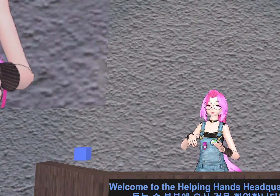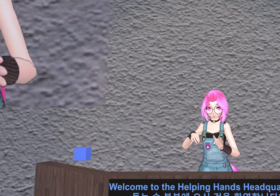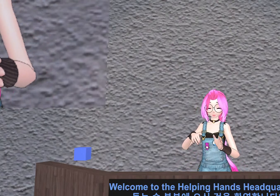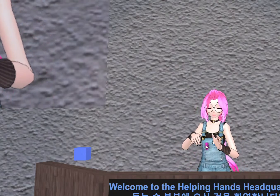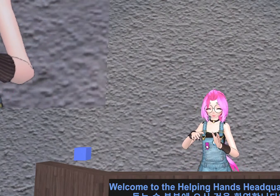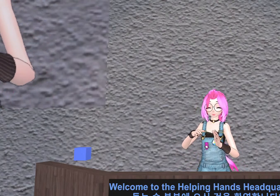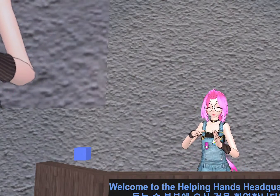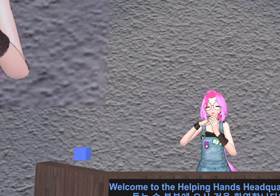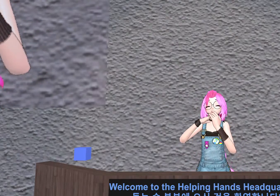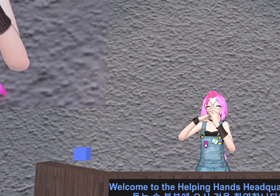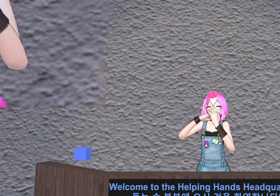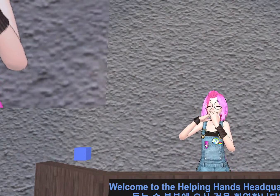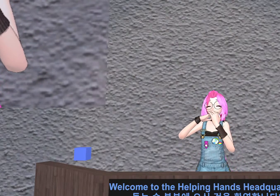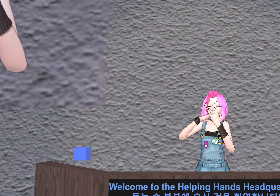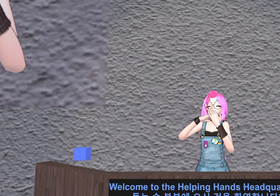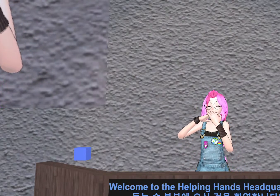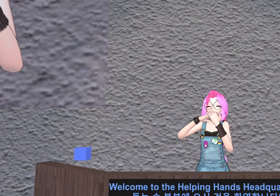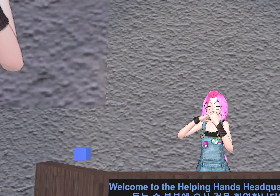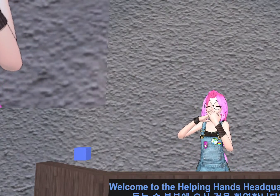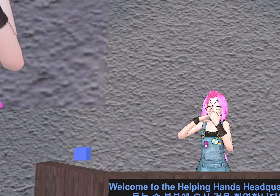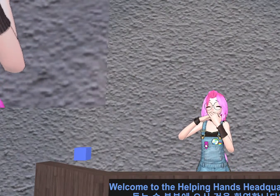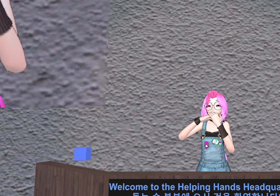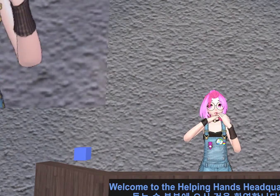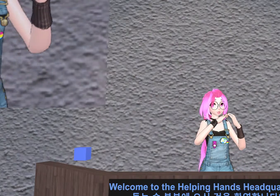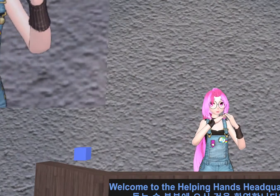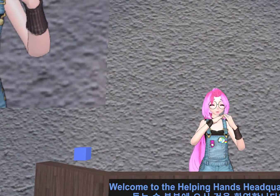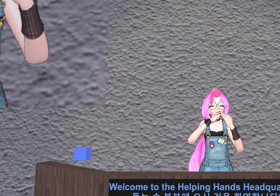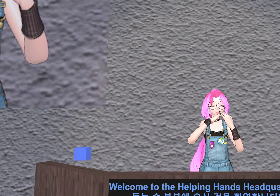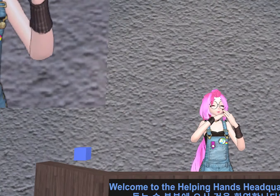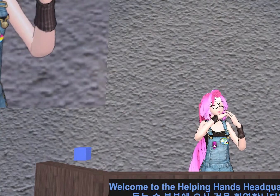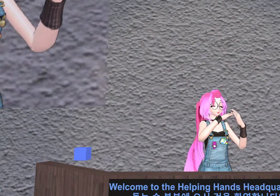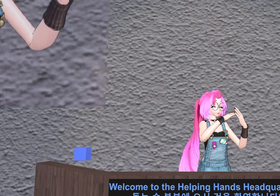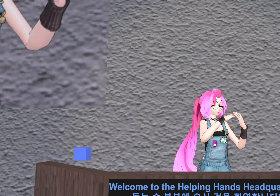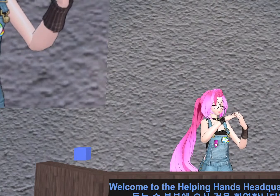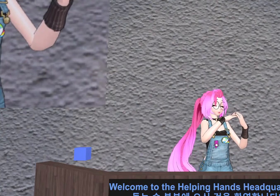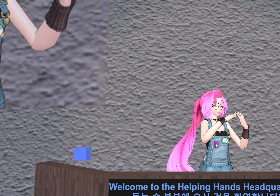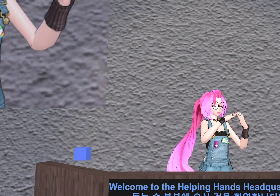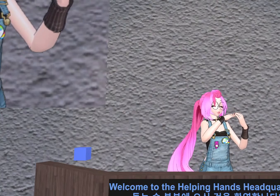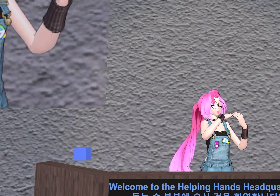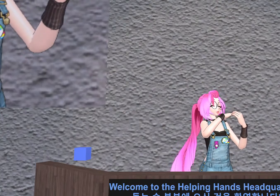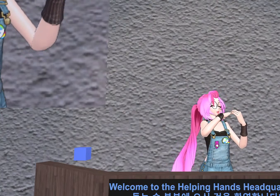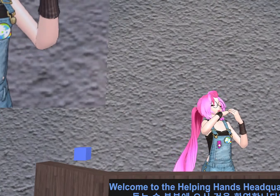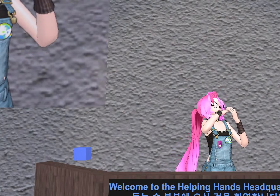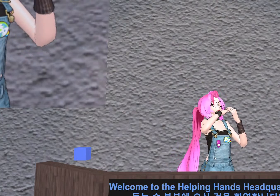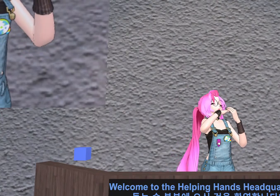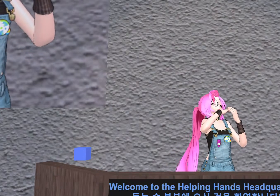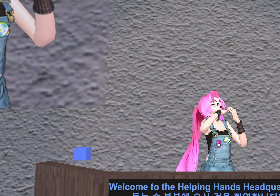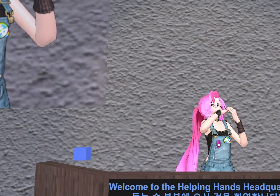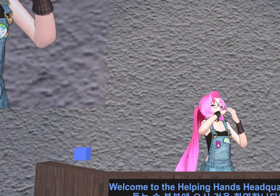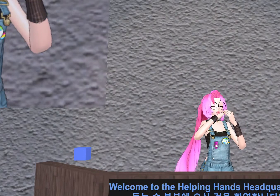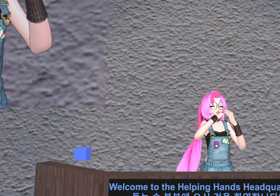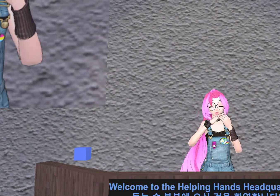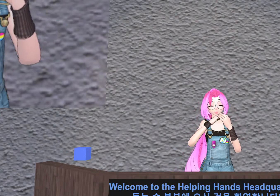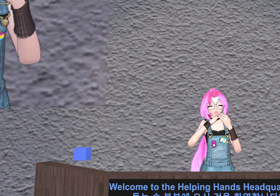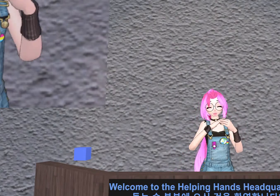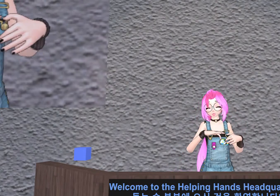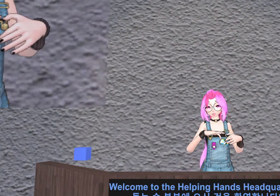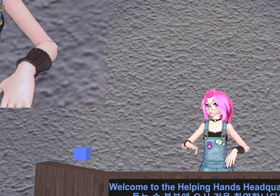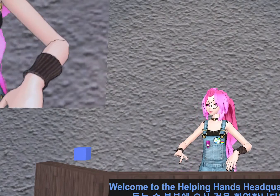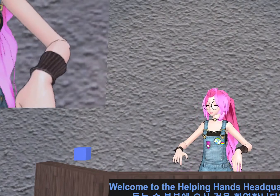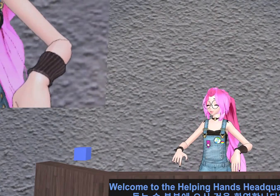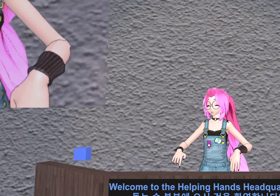sandwich? That's right. Sandwich, just like that. Kind of hard to do in VR.